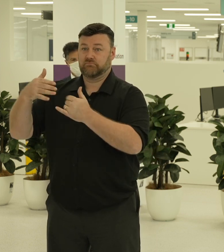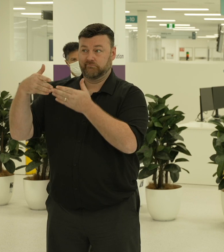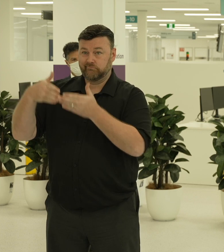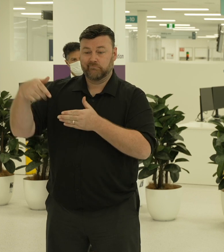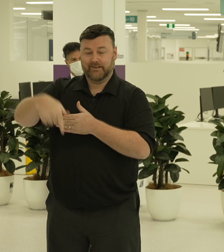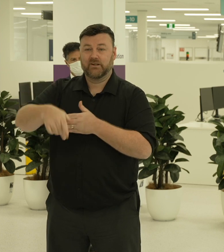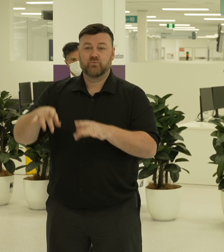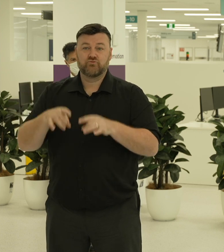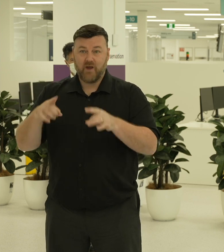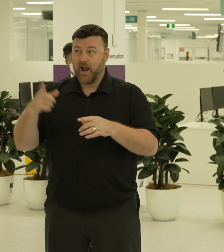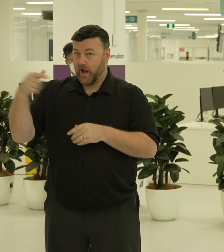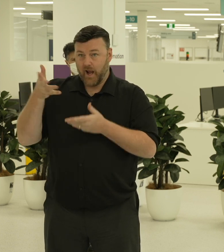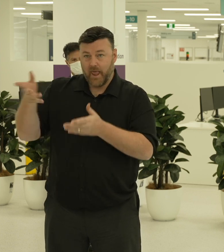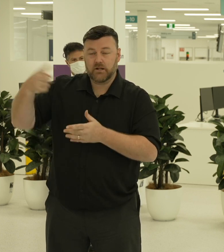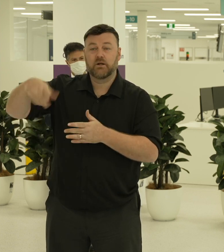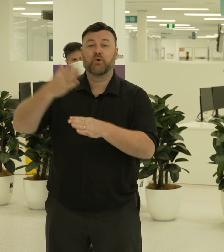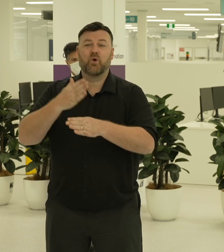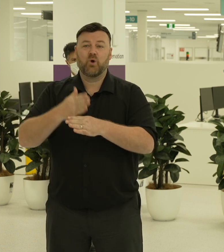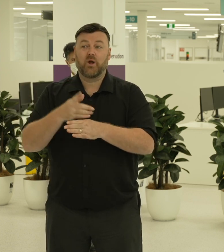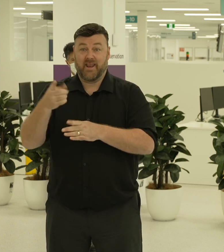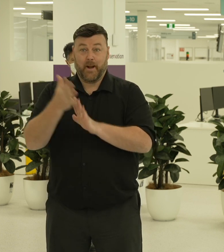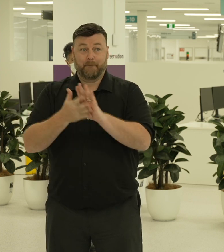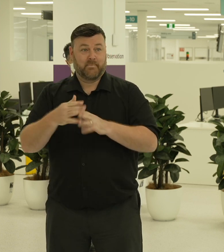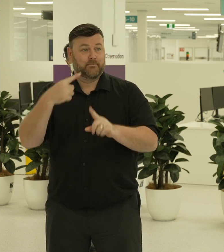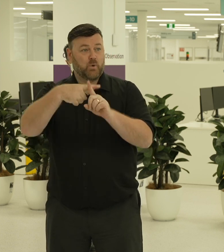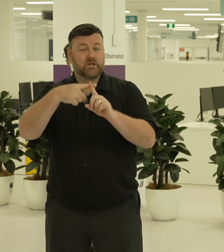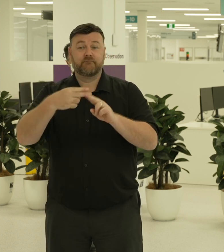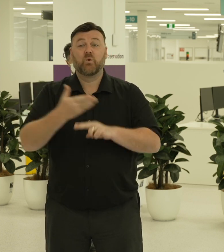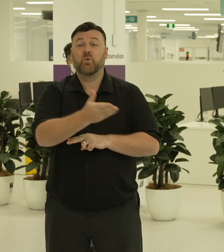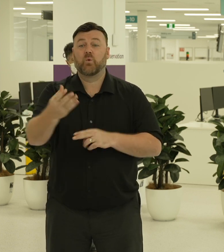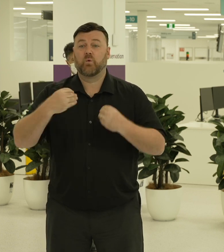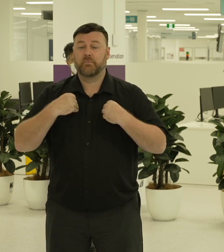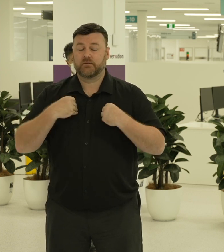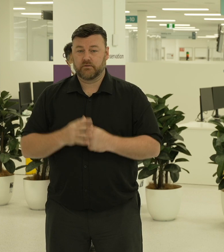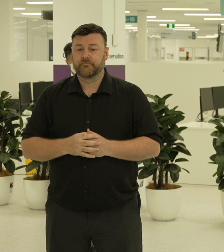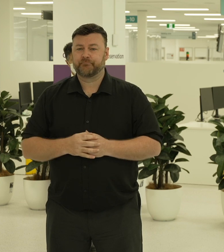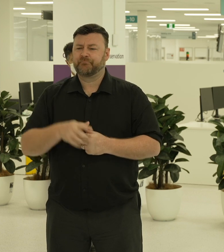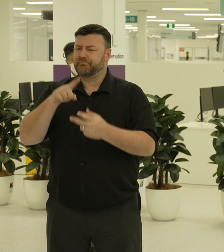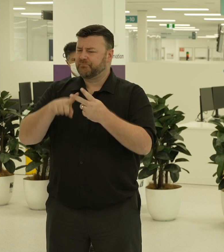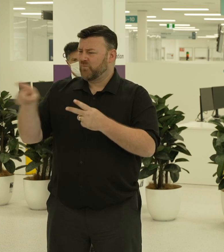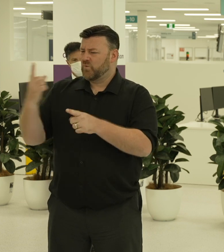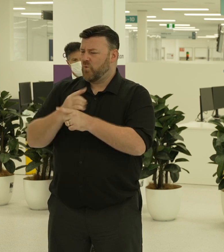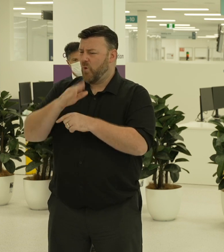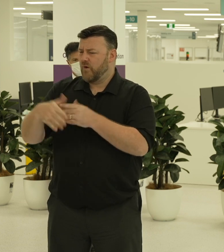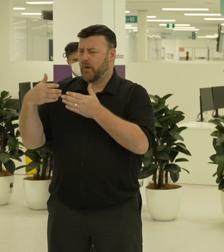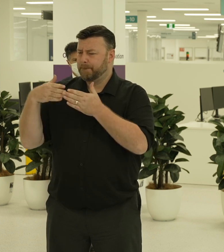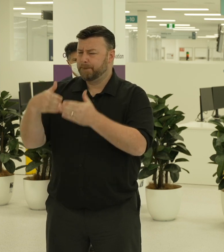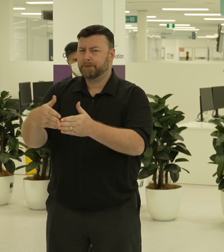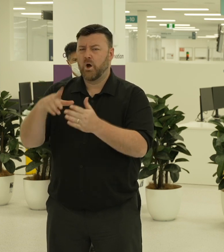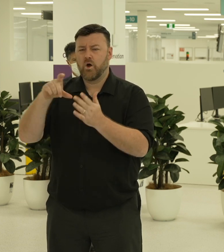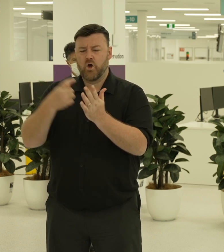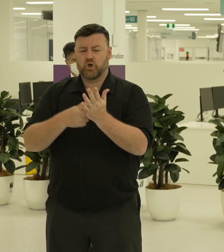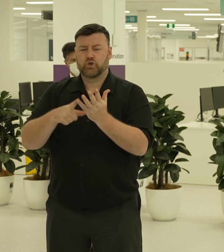know that's going to support businesses right across the state. In relation to cruise ships, well, firstly, that's predominantly